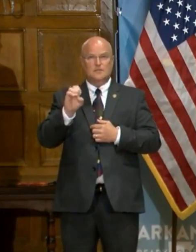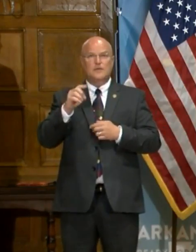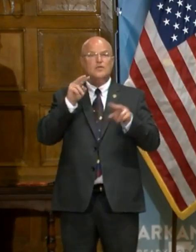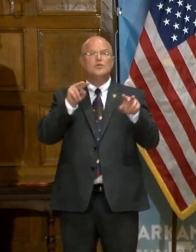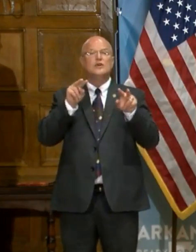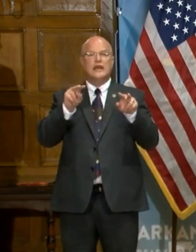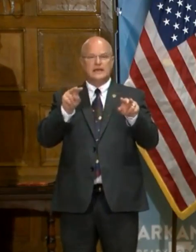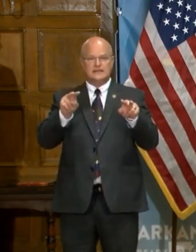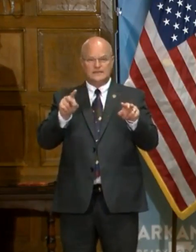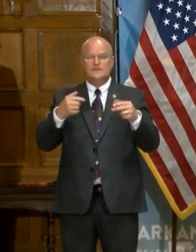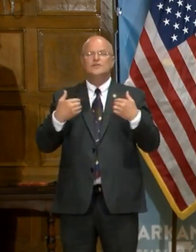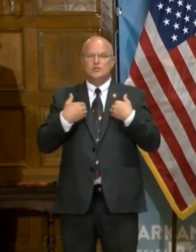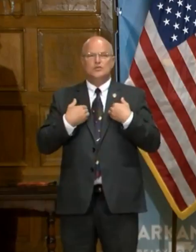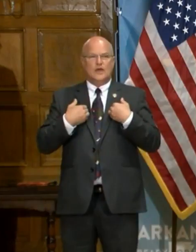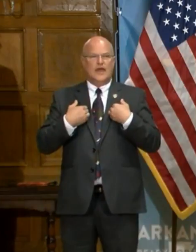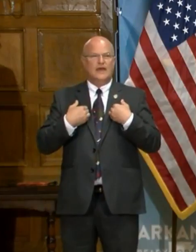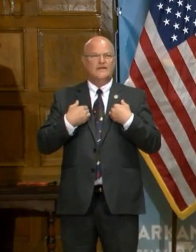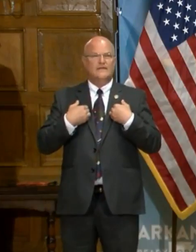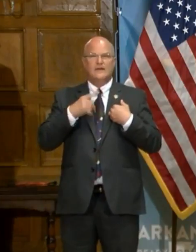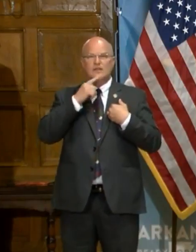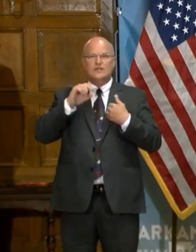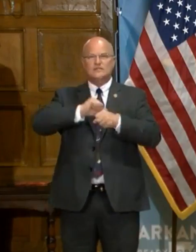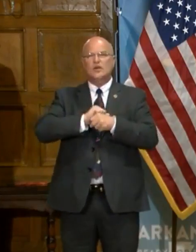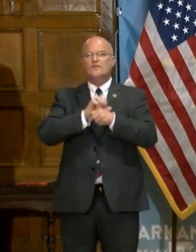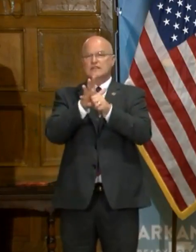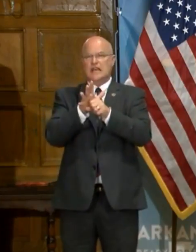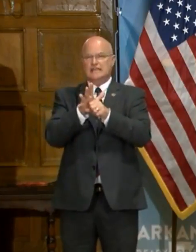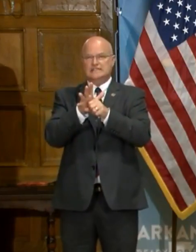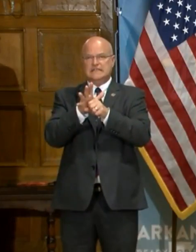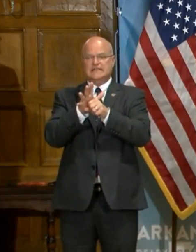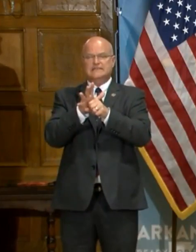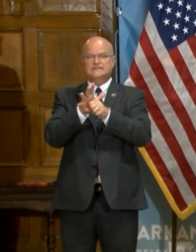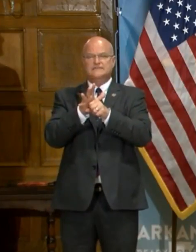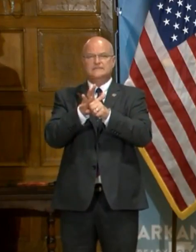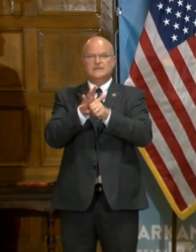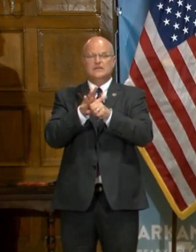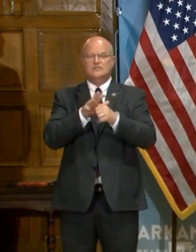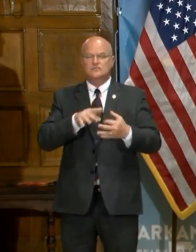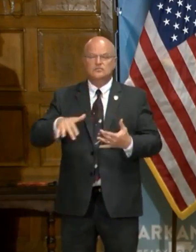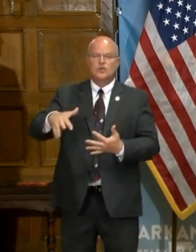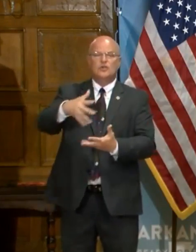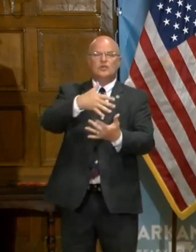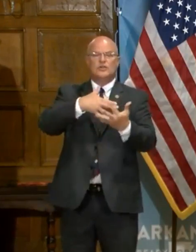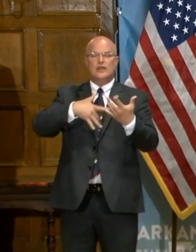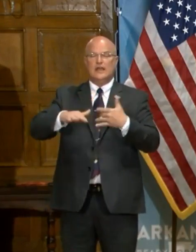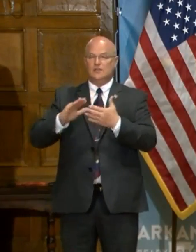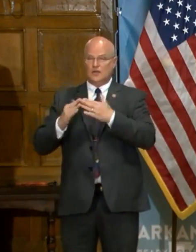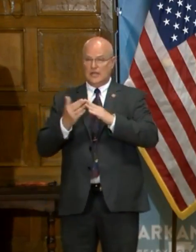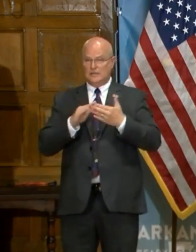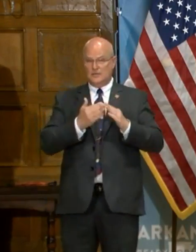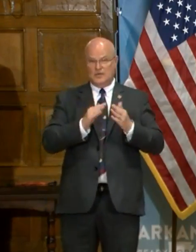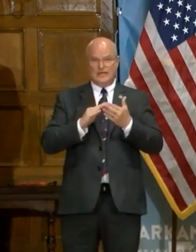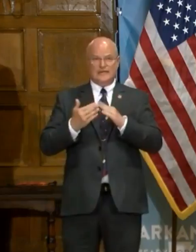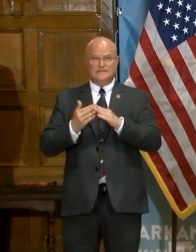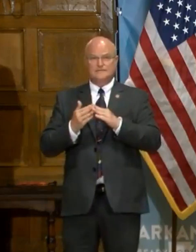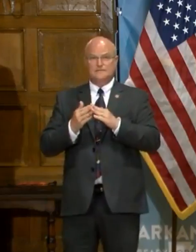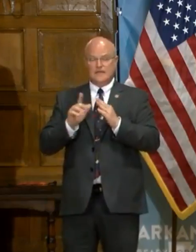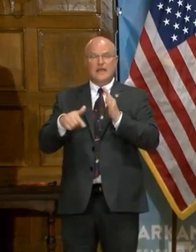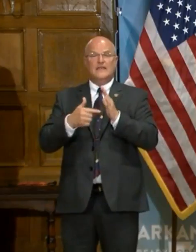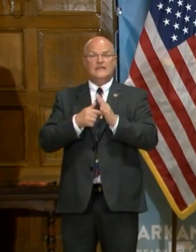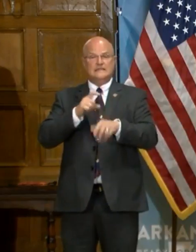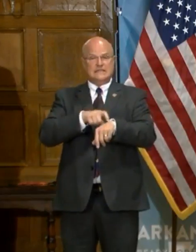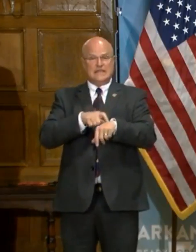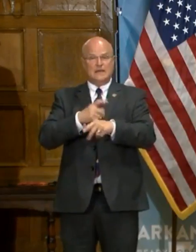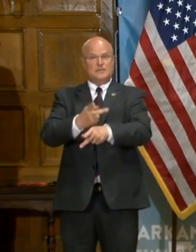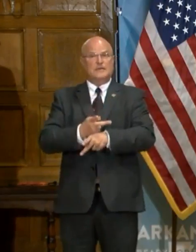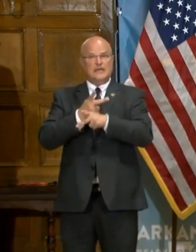be on the lookout. You have there is COVID-19 circulating in your community. This is the